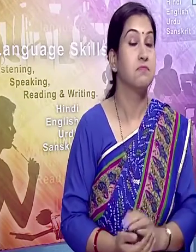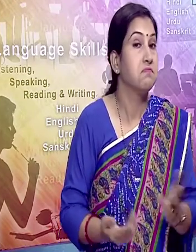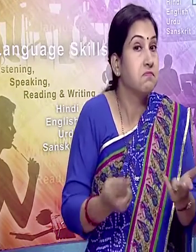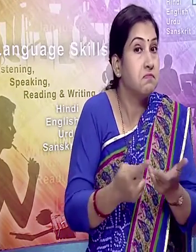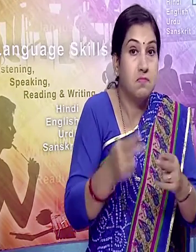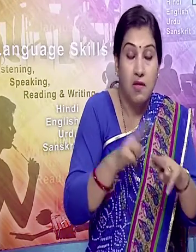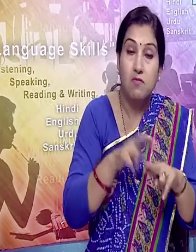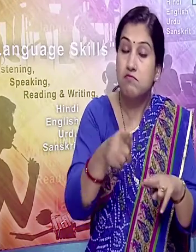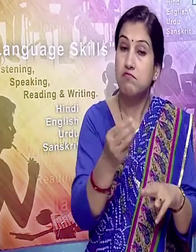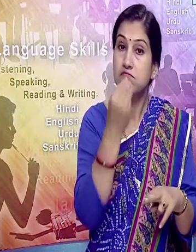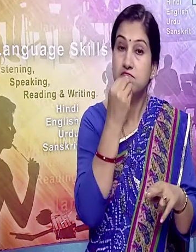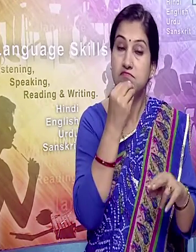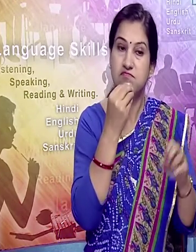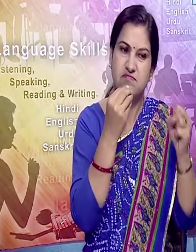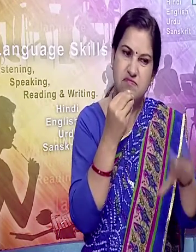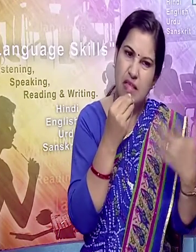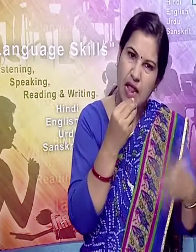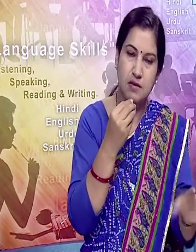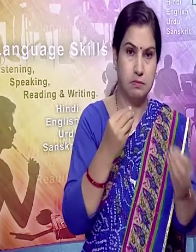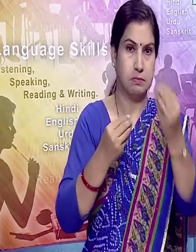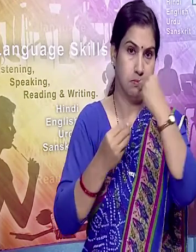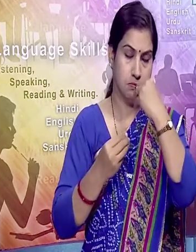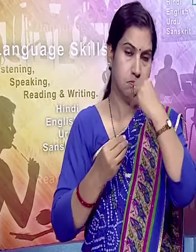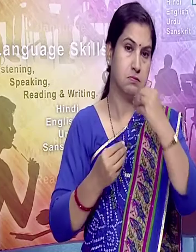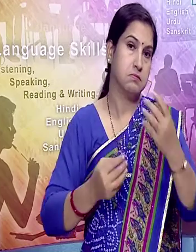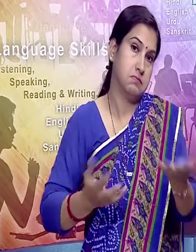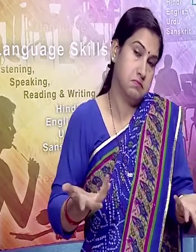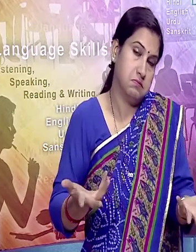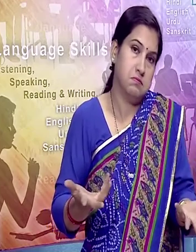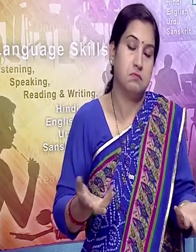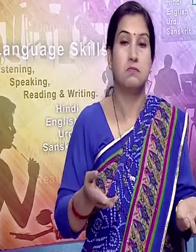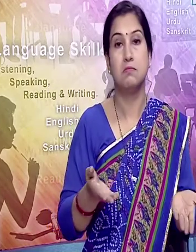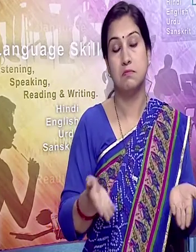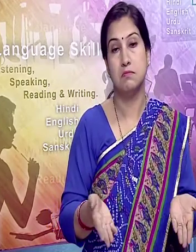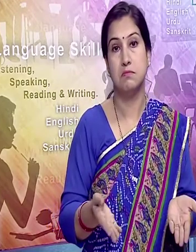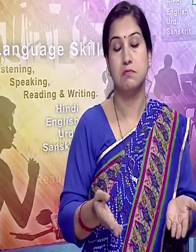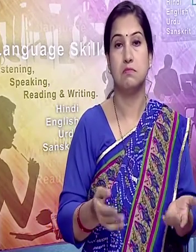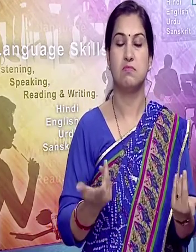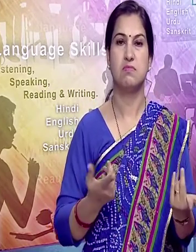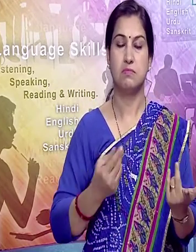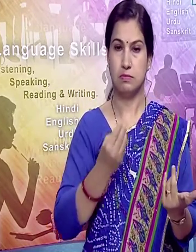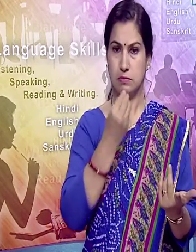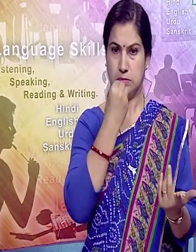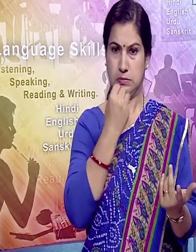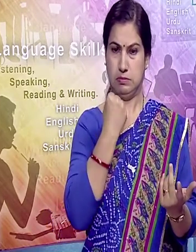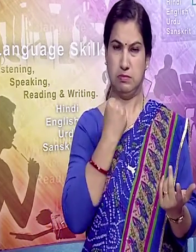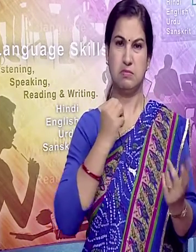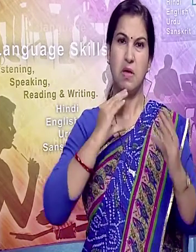not eat right kind of nutrients, then you will be undernourished and